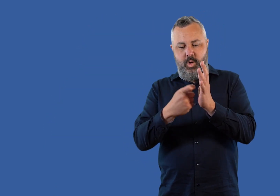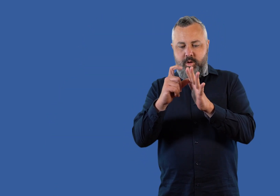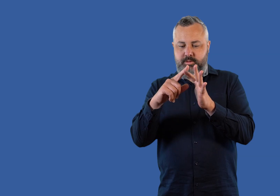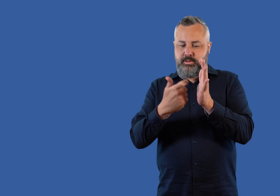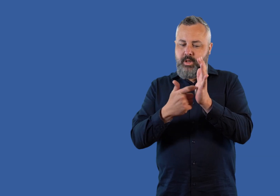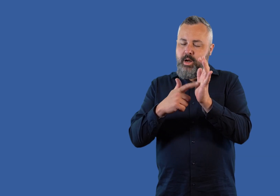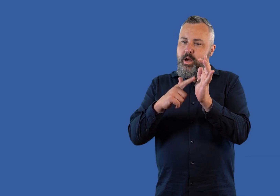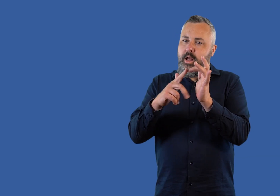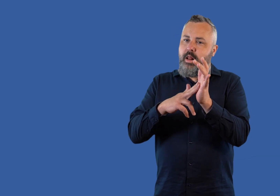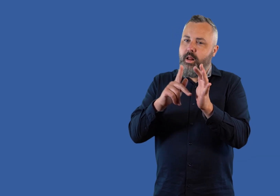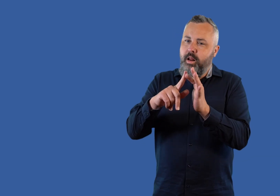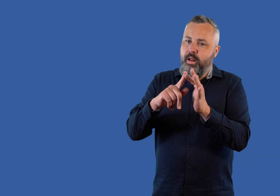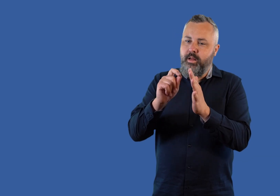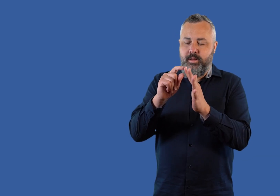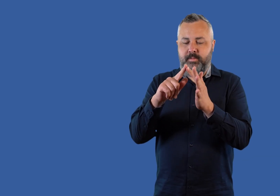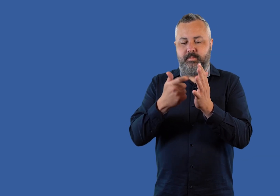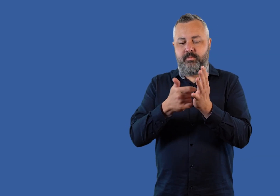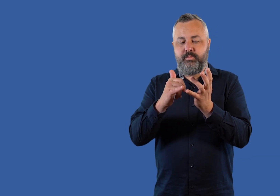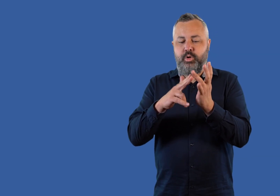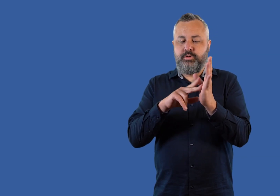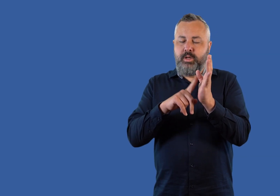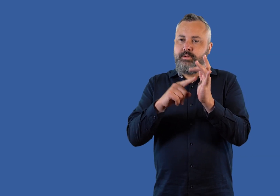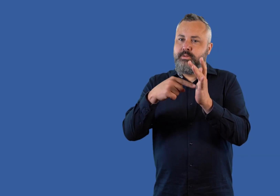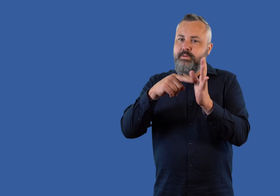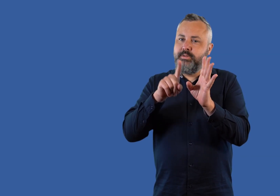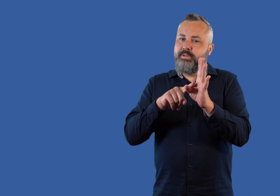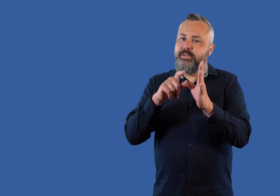borderline personality disorder?